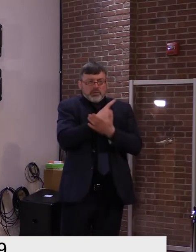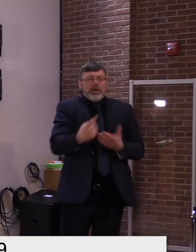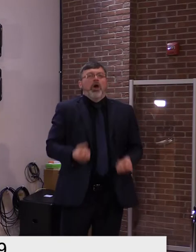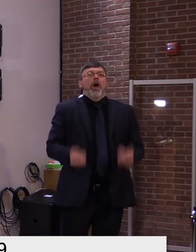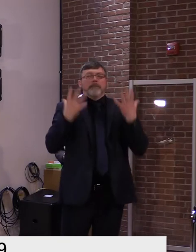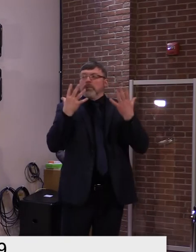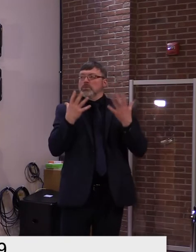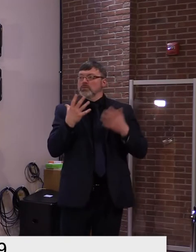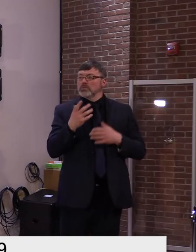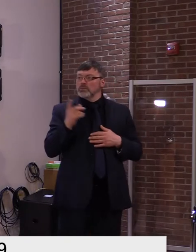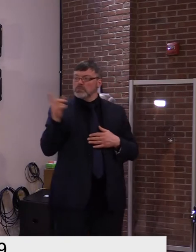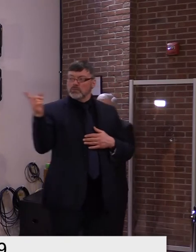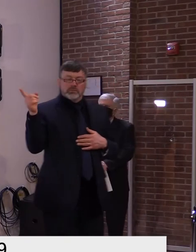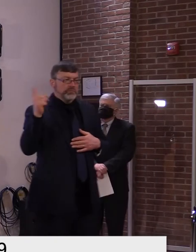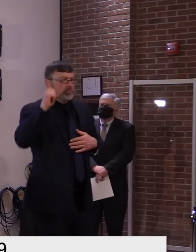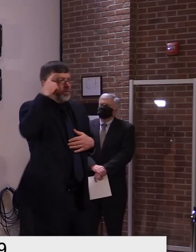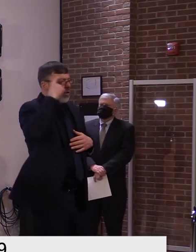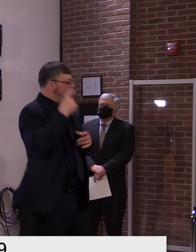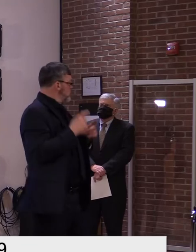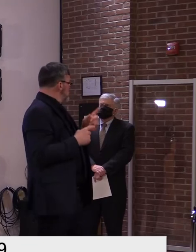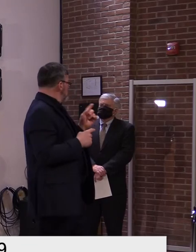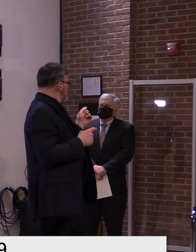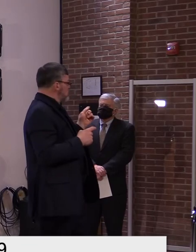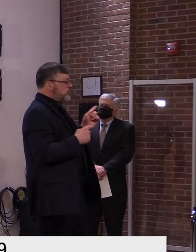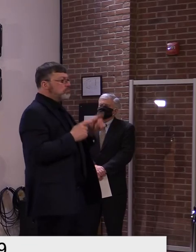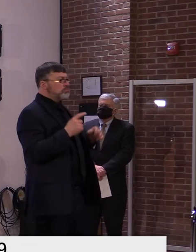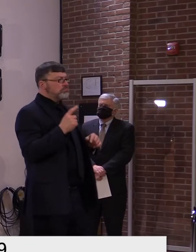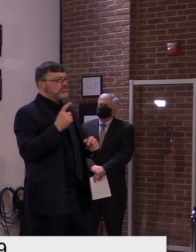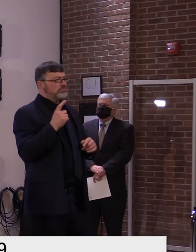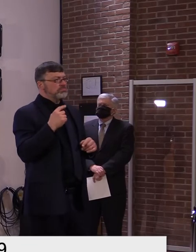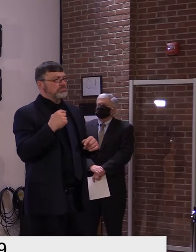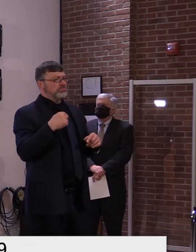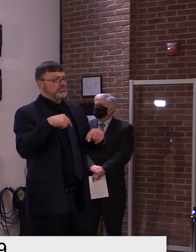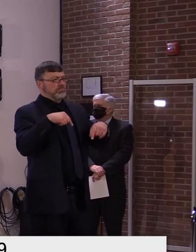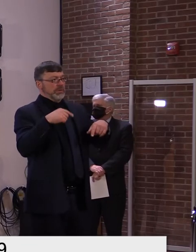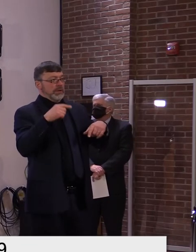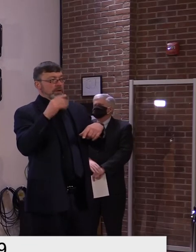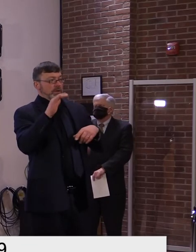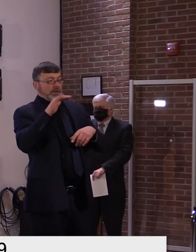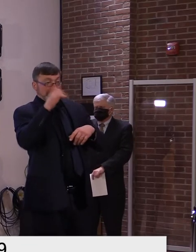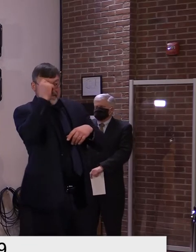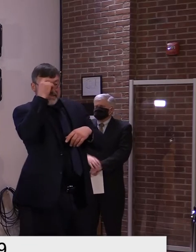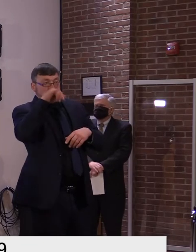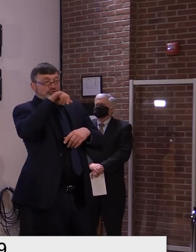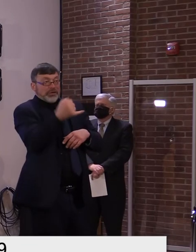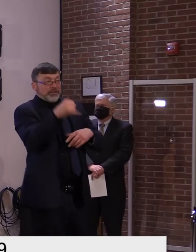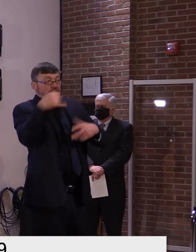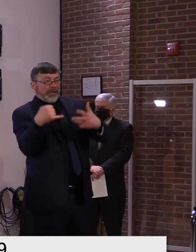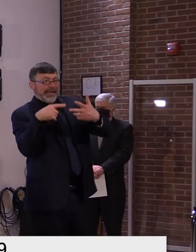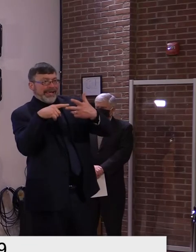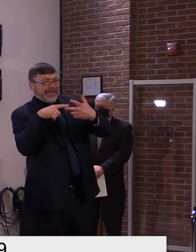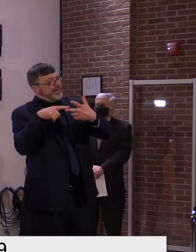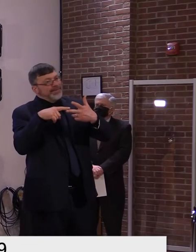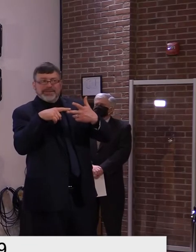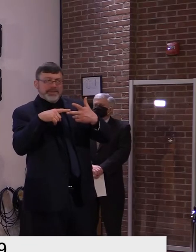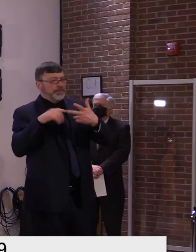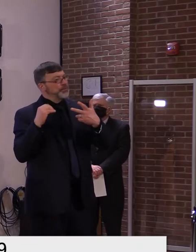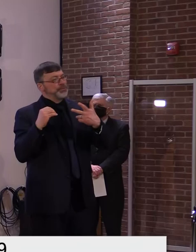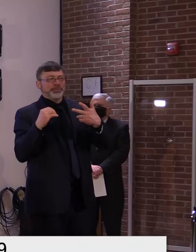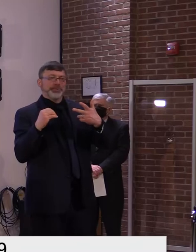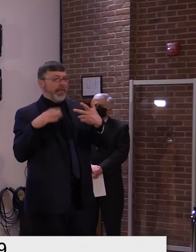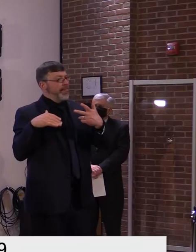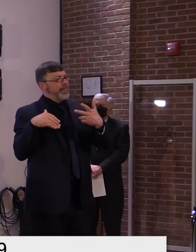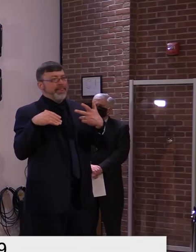Well, we didn't receive Johnson & Johnson, so I'm not sure how many. Just north of 16,000.